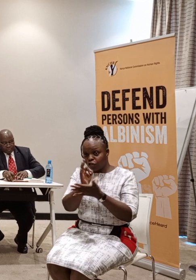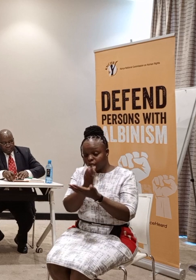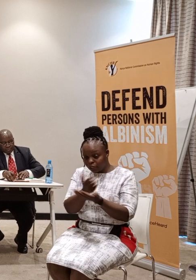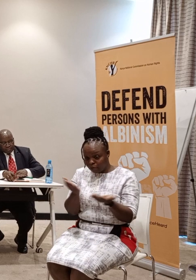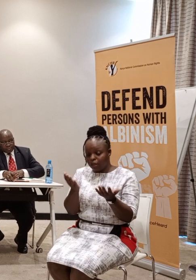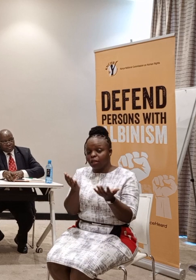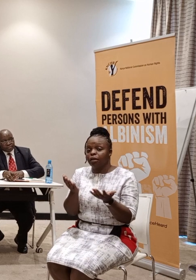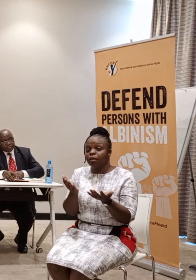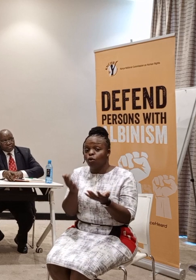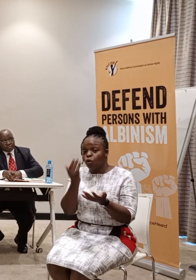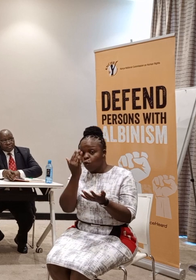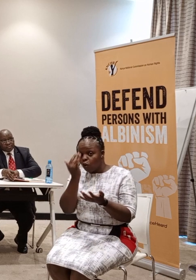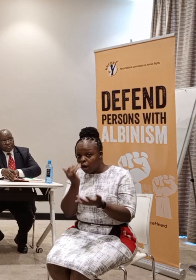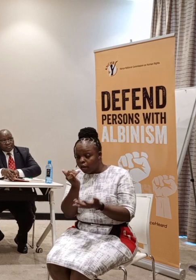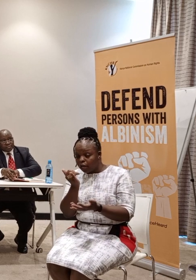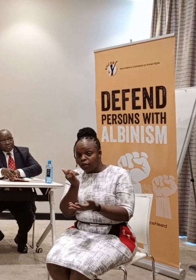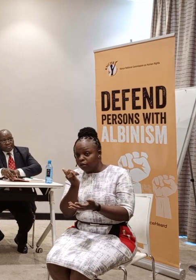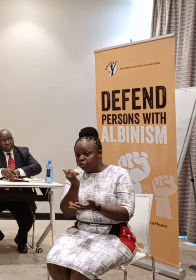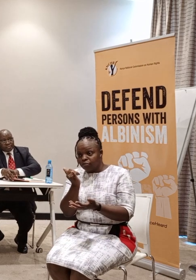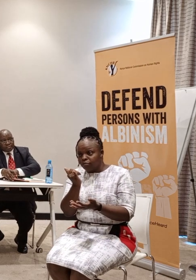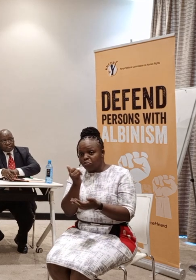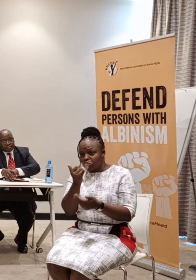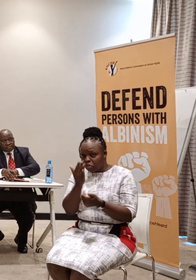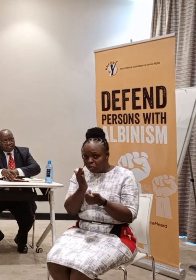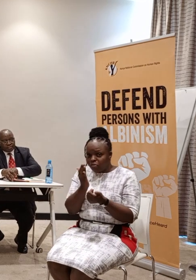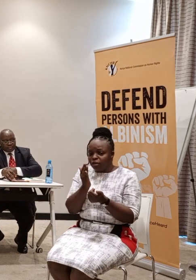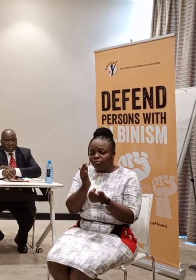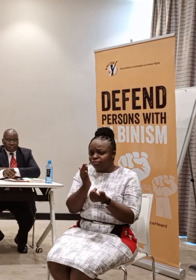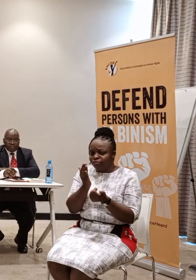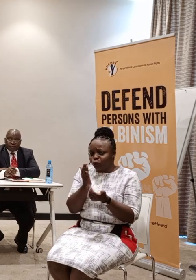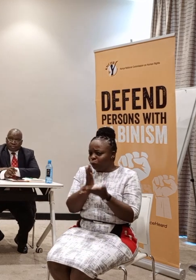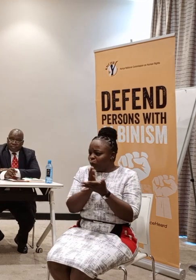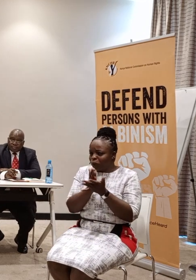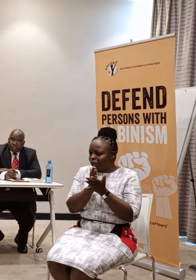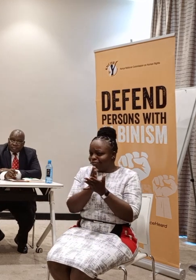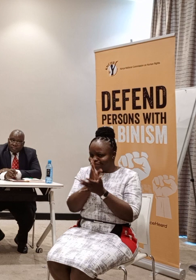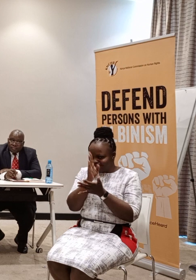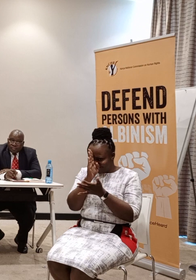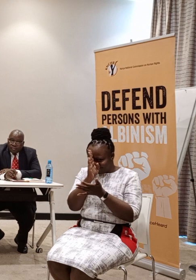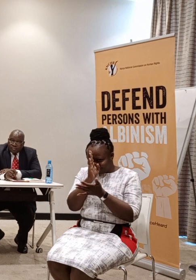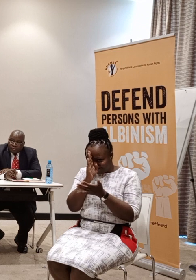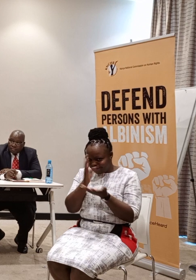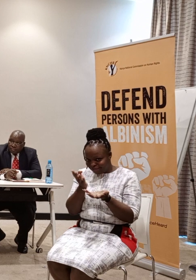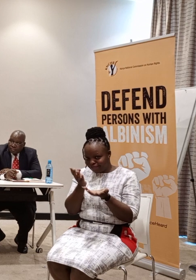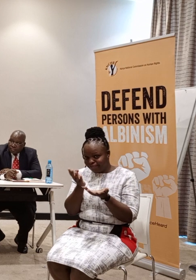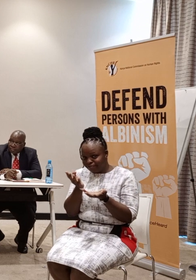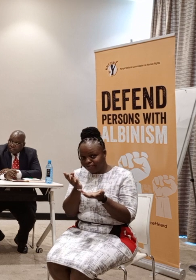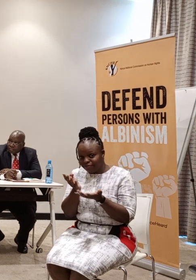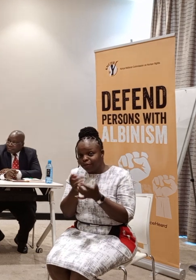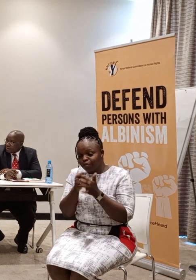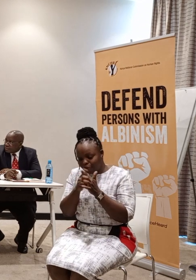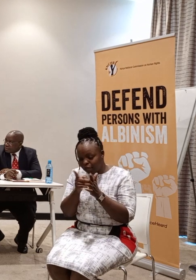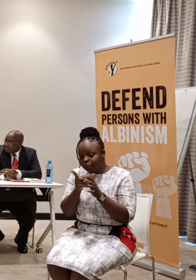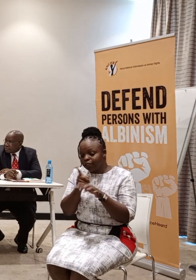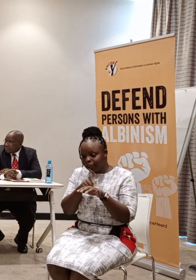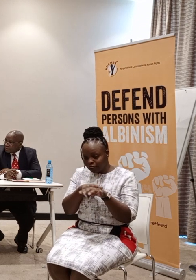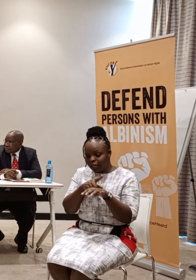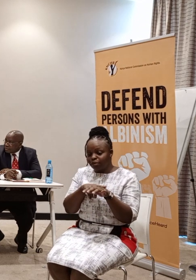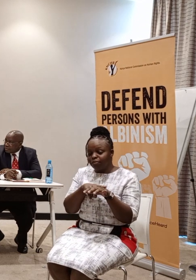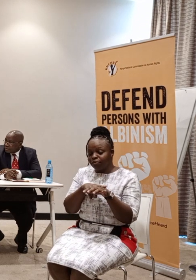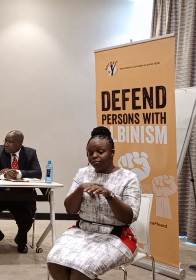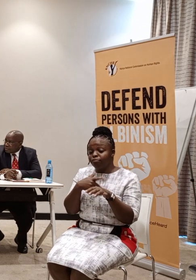something because they're not used to seeing you doing it. Okay. So when I started being